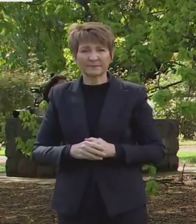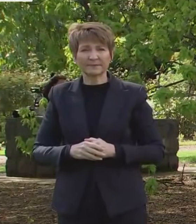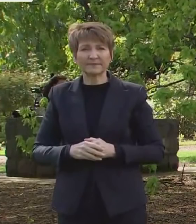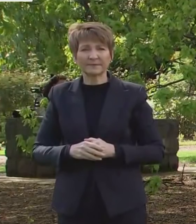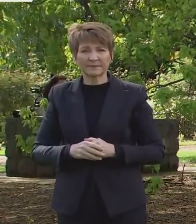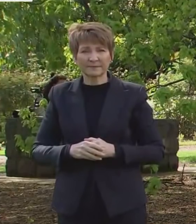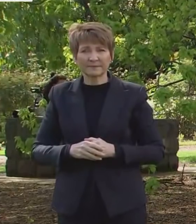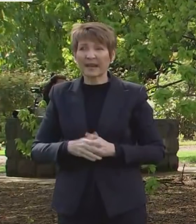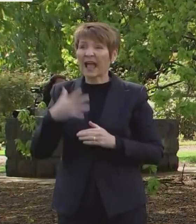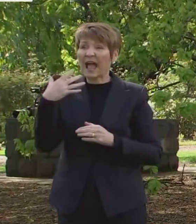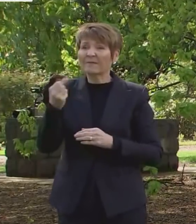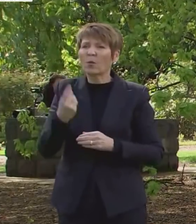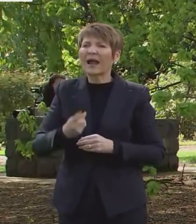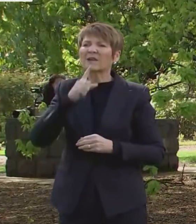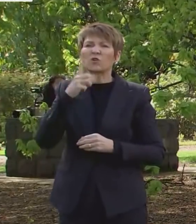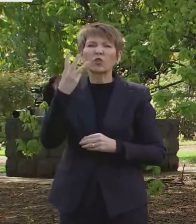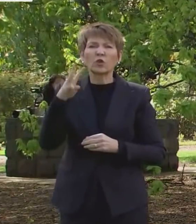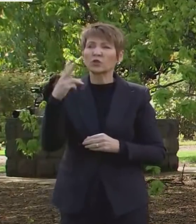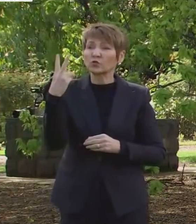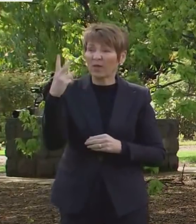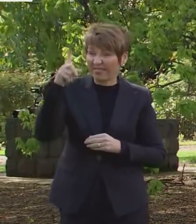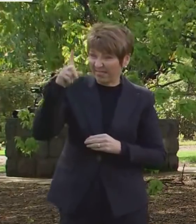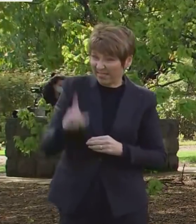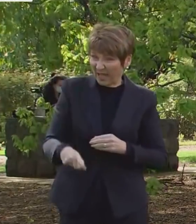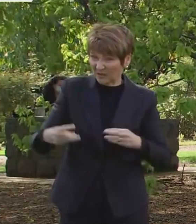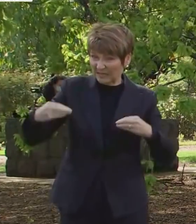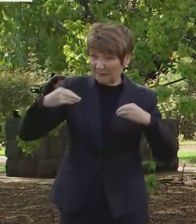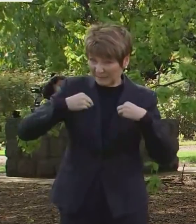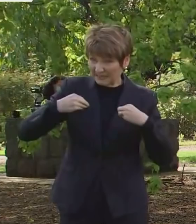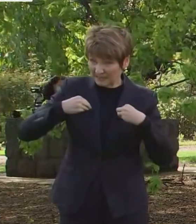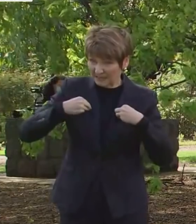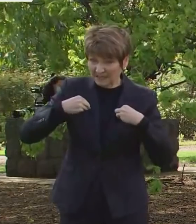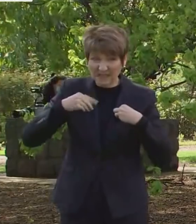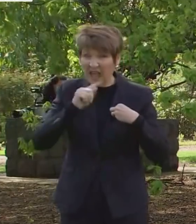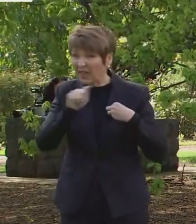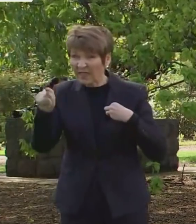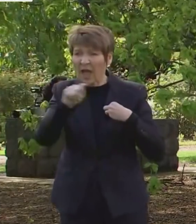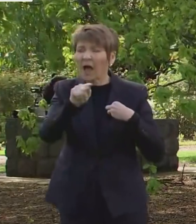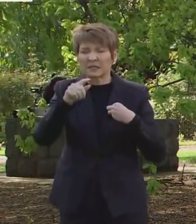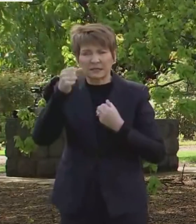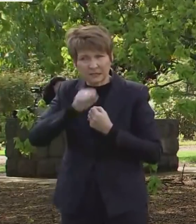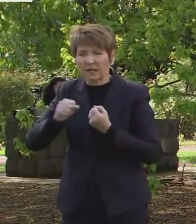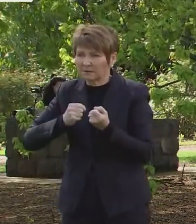some 132,000 businesses, that will continue at the rate of